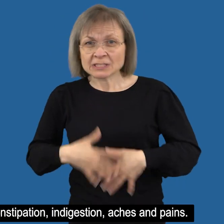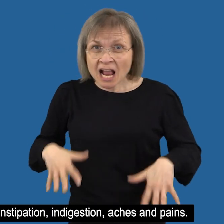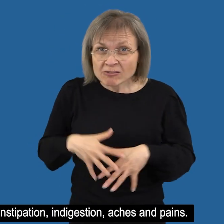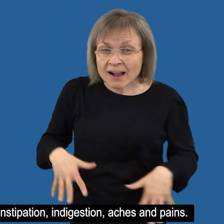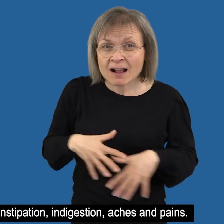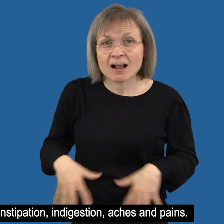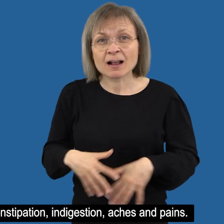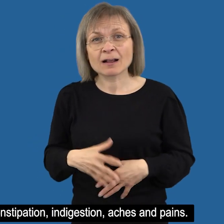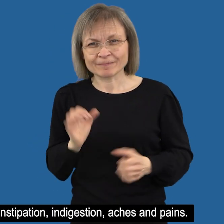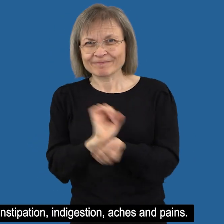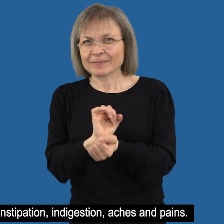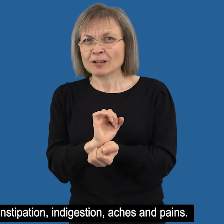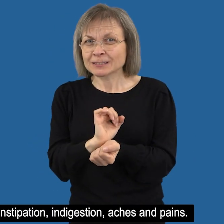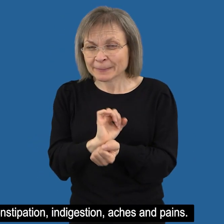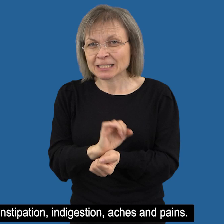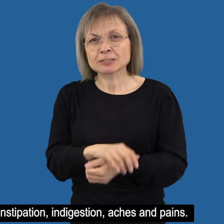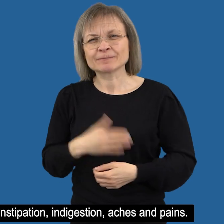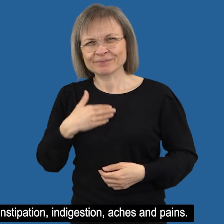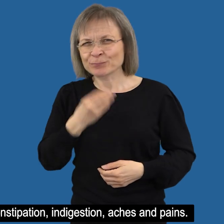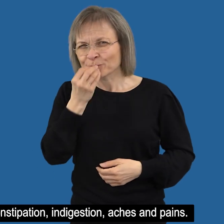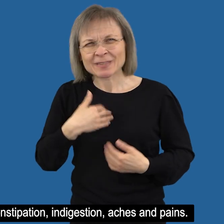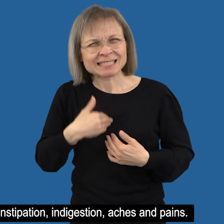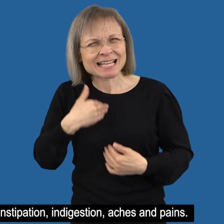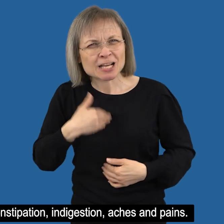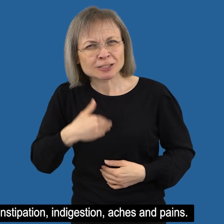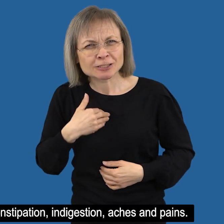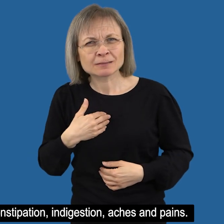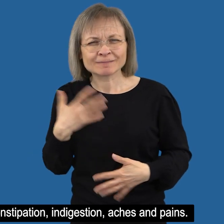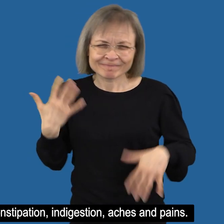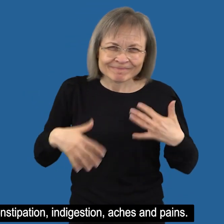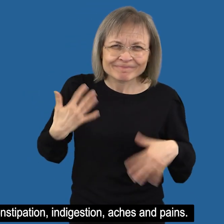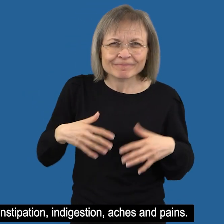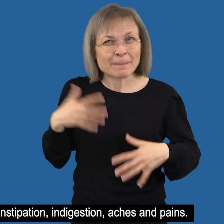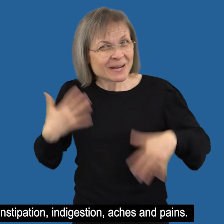throats, diarrhea and constipation, indigestion, aches and pains.